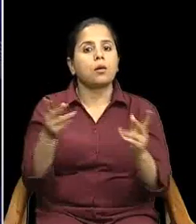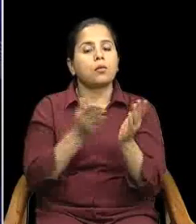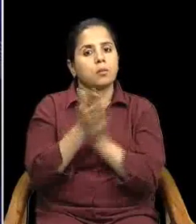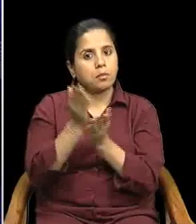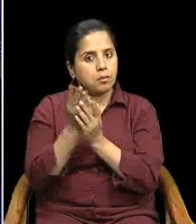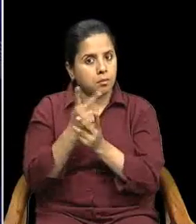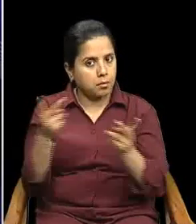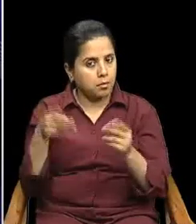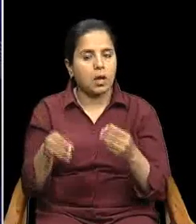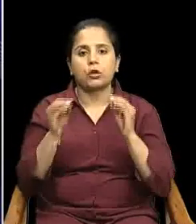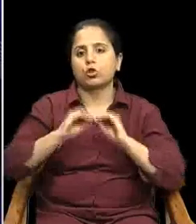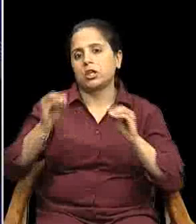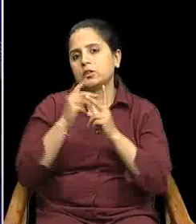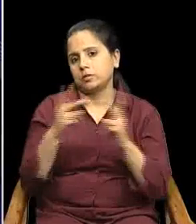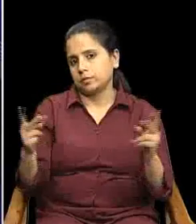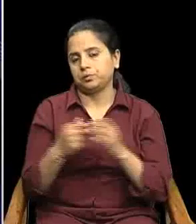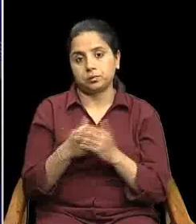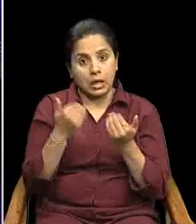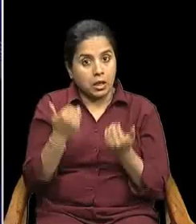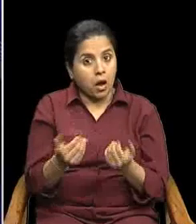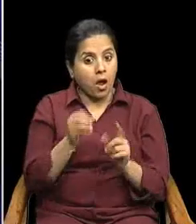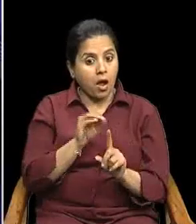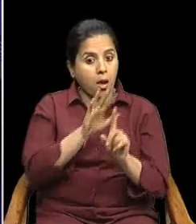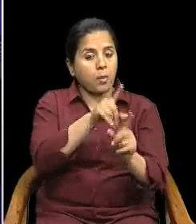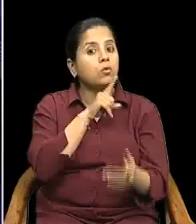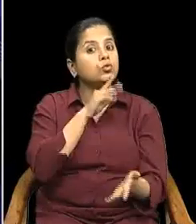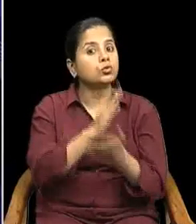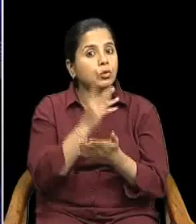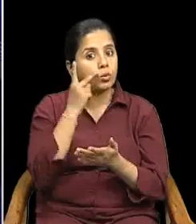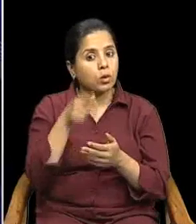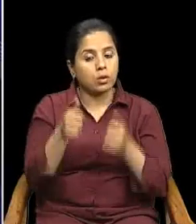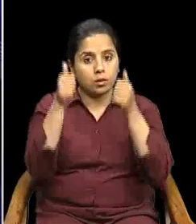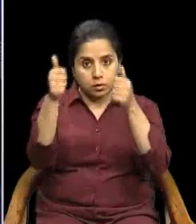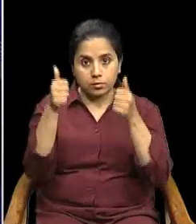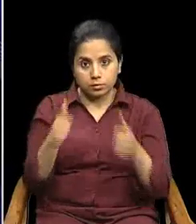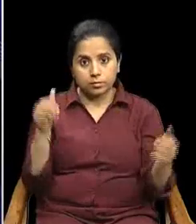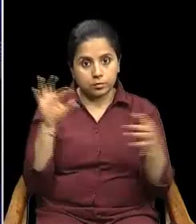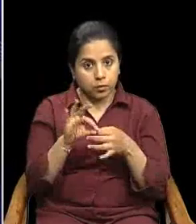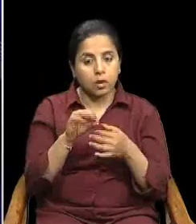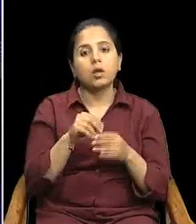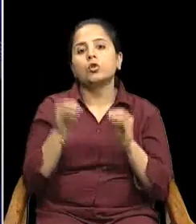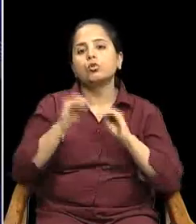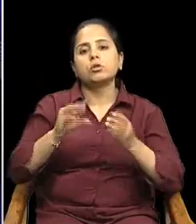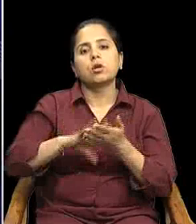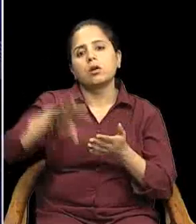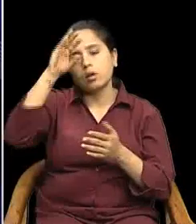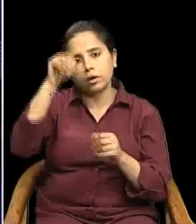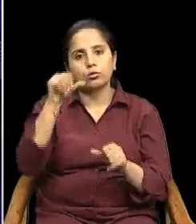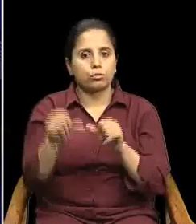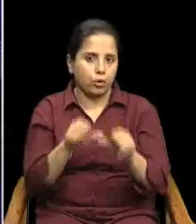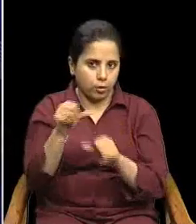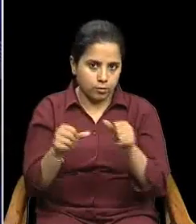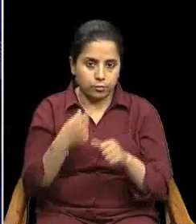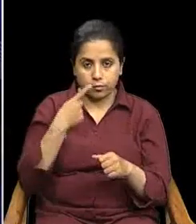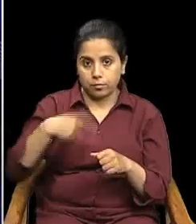pedagogical approaches. Now, this approach ensures an outcome-based teaching learning process where